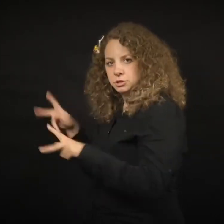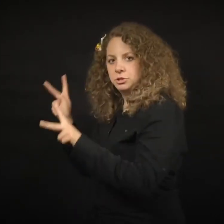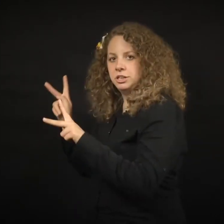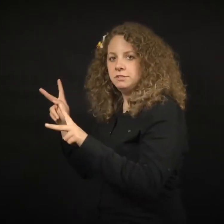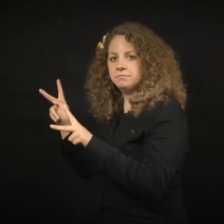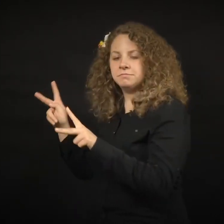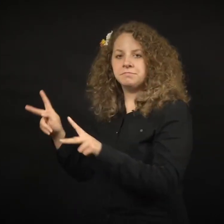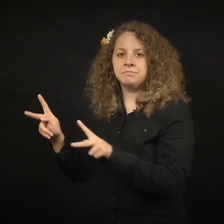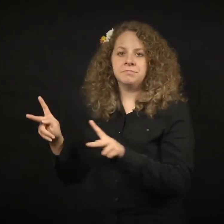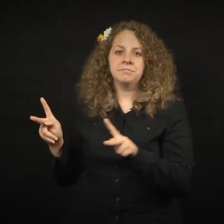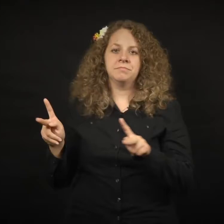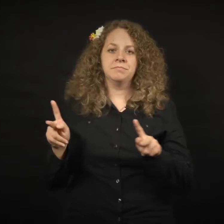Opportunity.